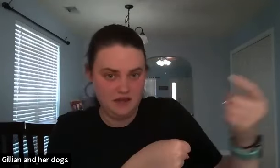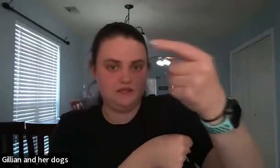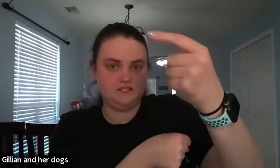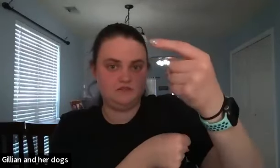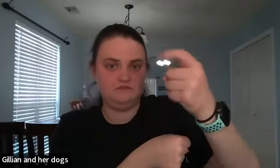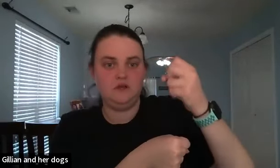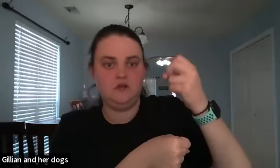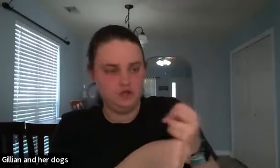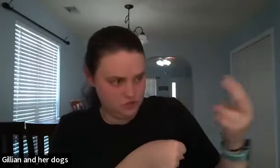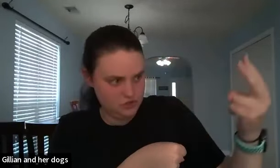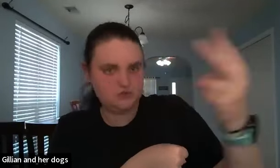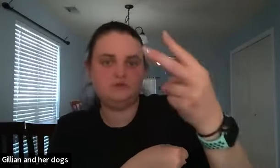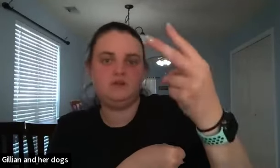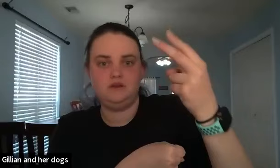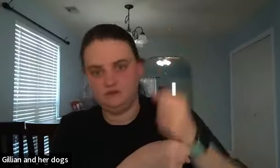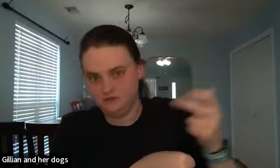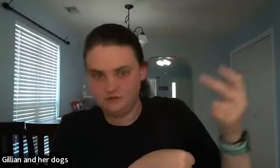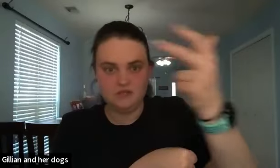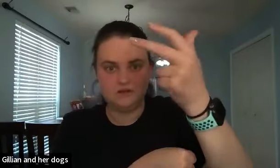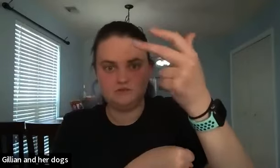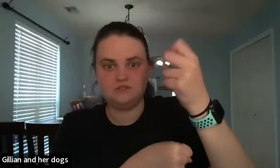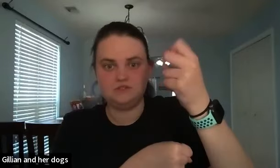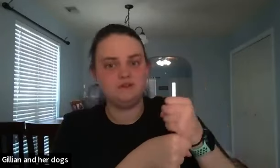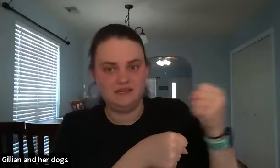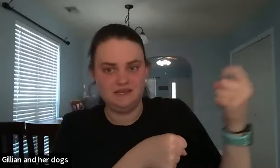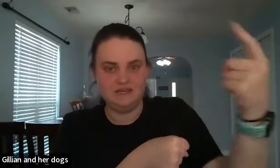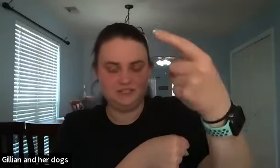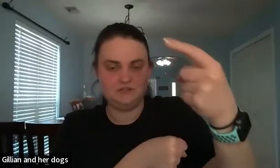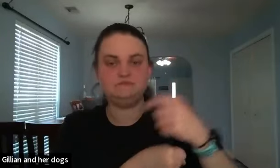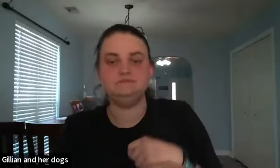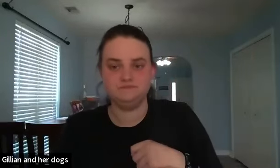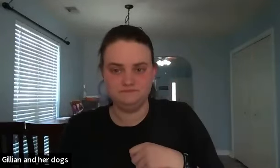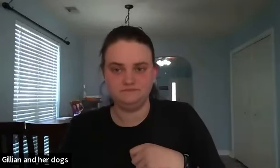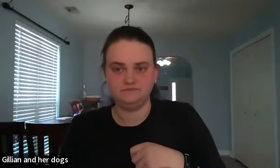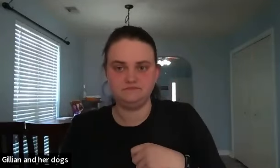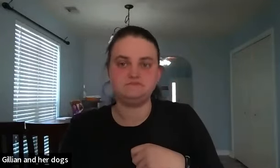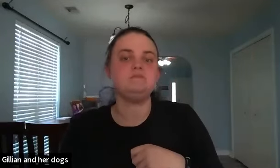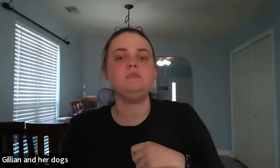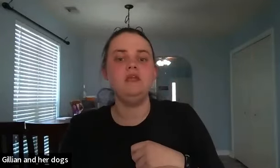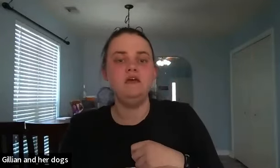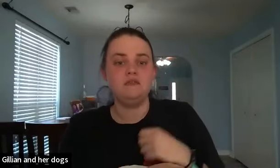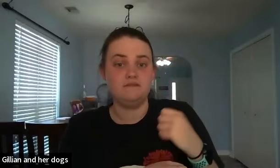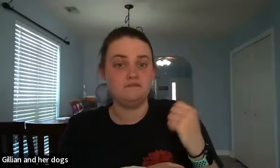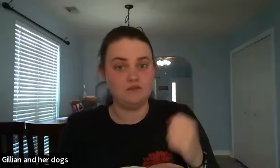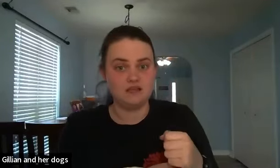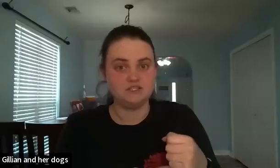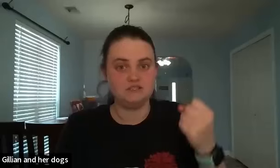next year, 2 years, 3 years, whichever, next year. Mm-hmm. Then for last year, same